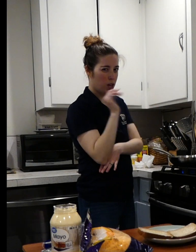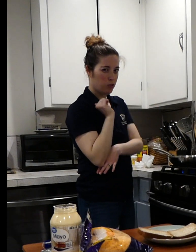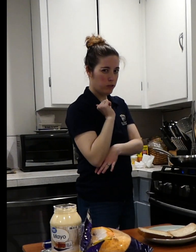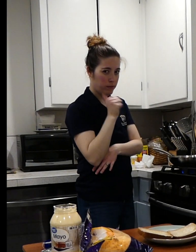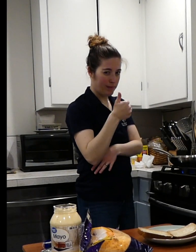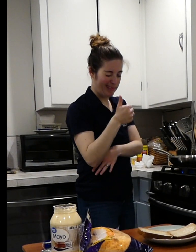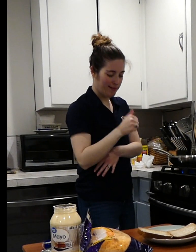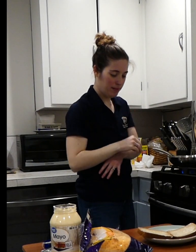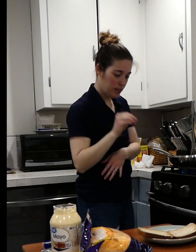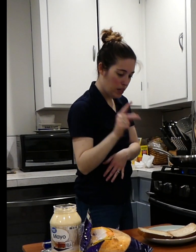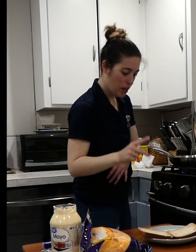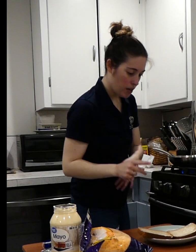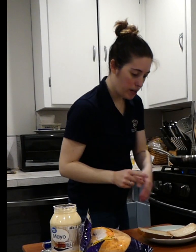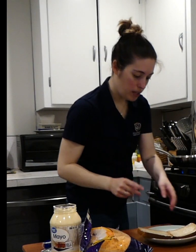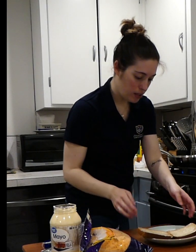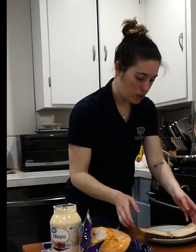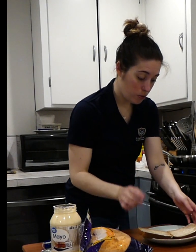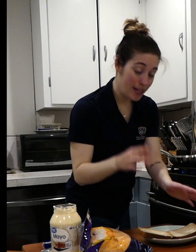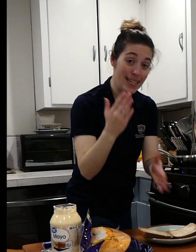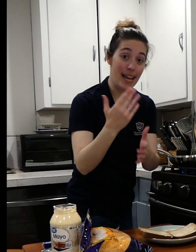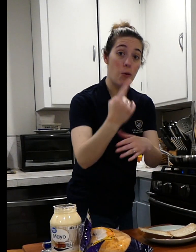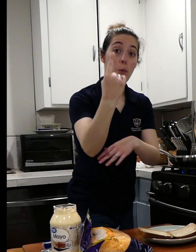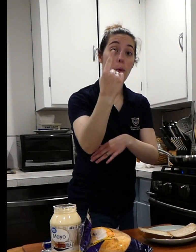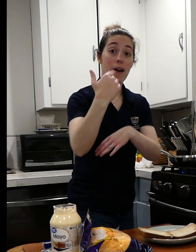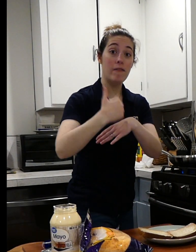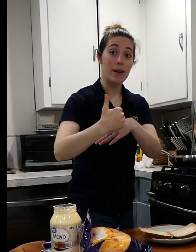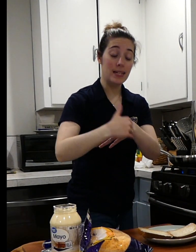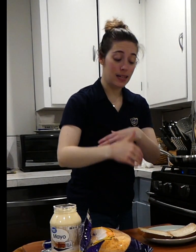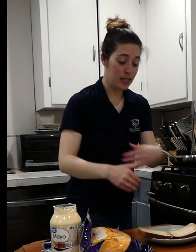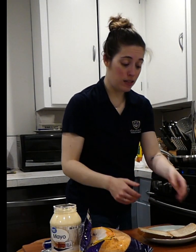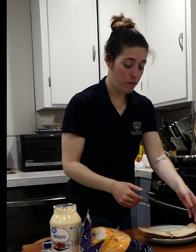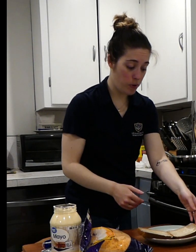touch. Alright. I'm going to take one of my slices of bread